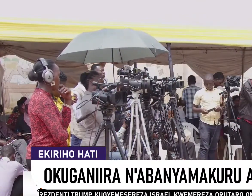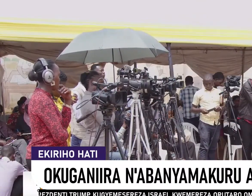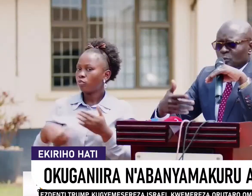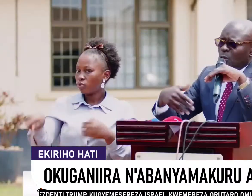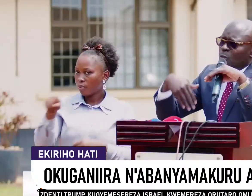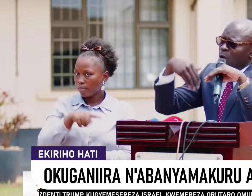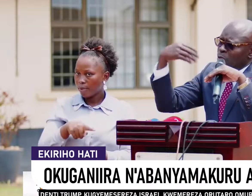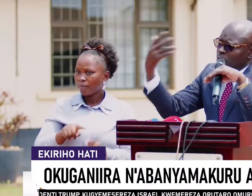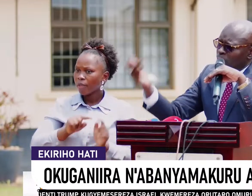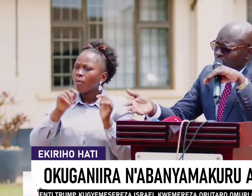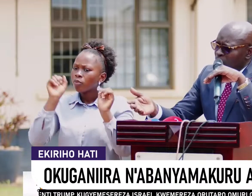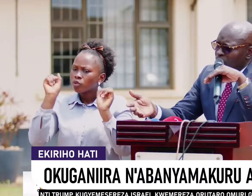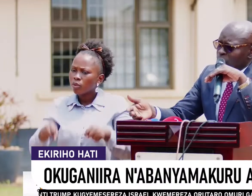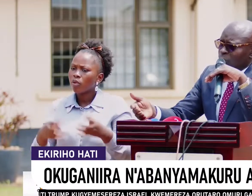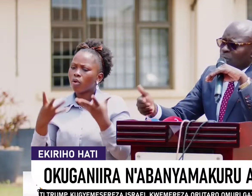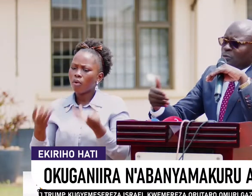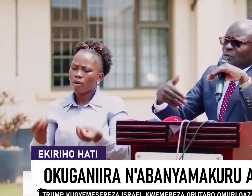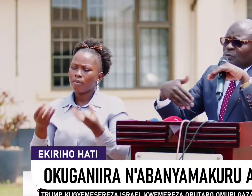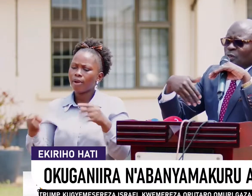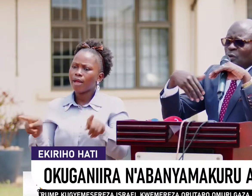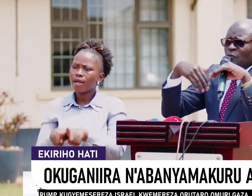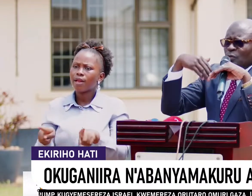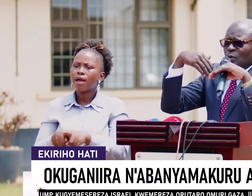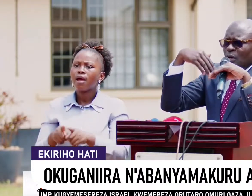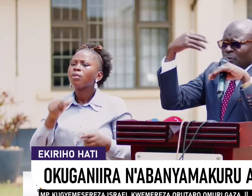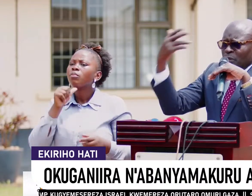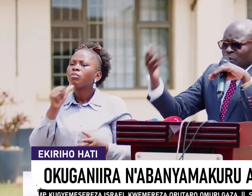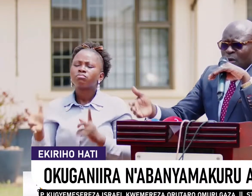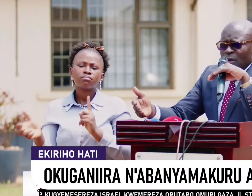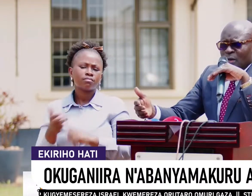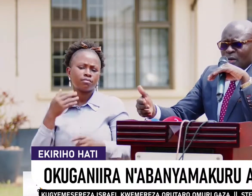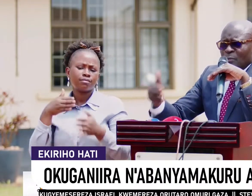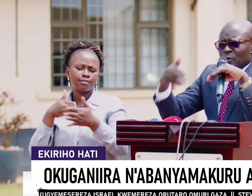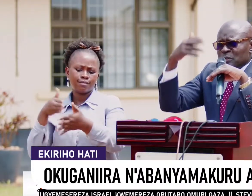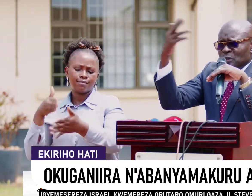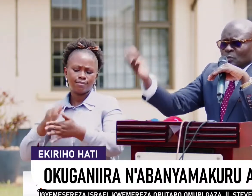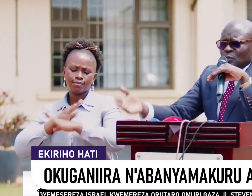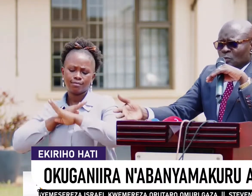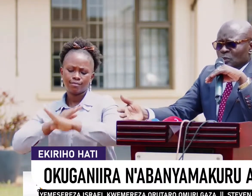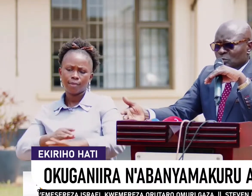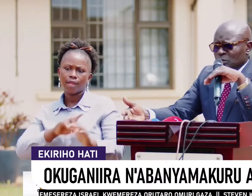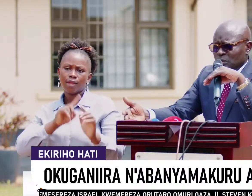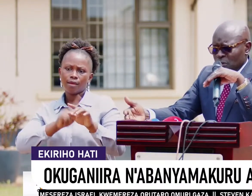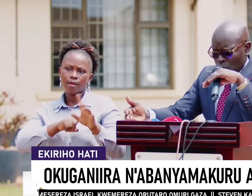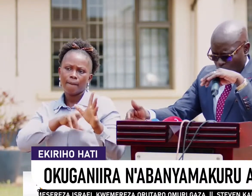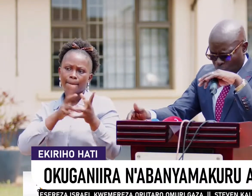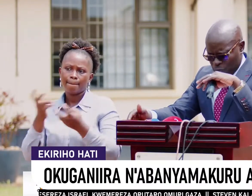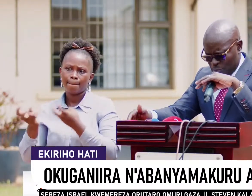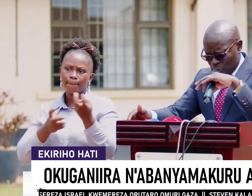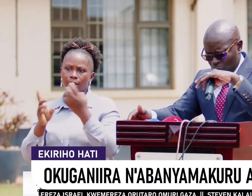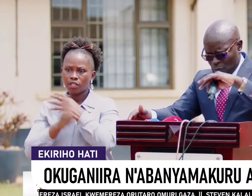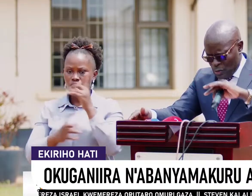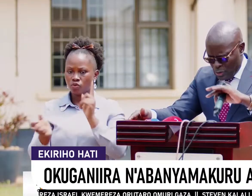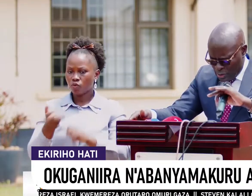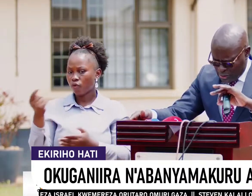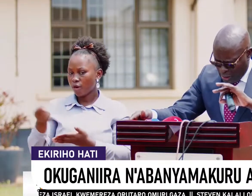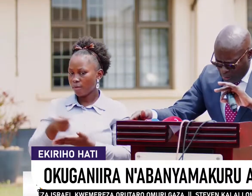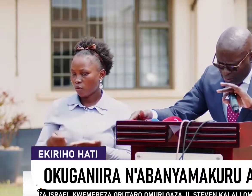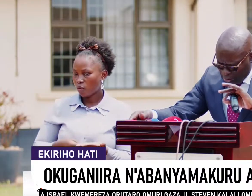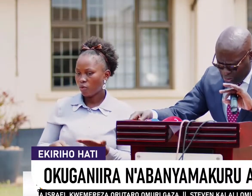bwammwe musobole kwanguyirwa muleke okufuna okukaluubirirwa nga mugenzeyo mu districts okufuna